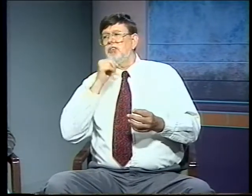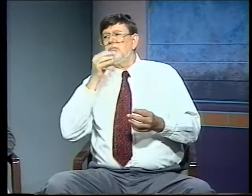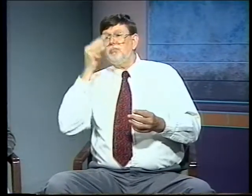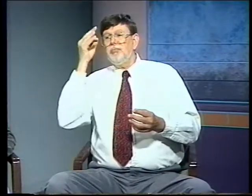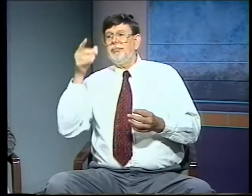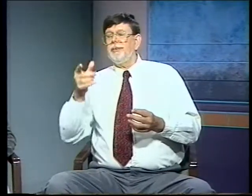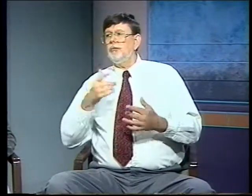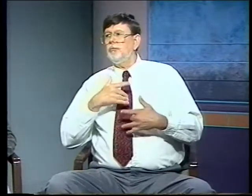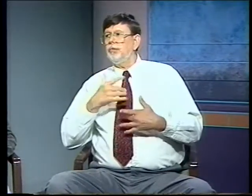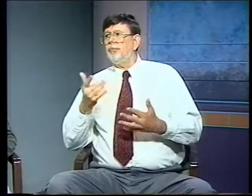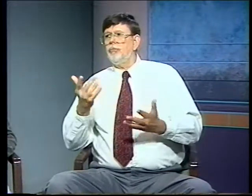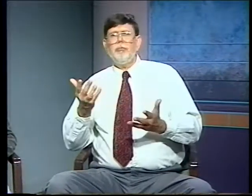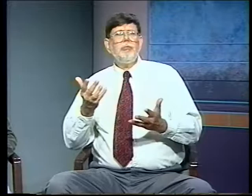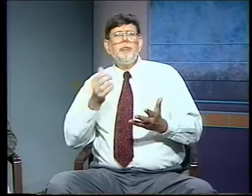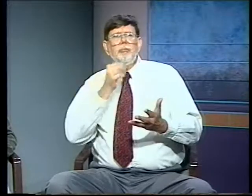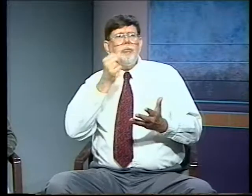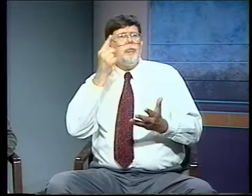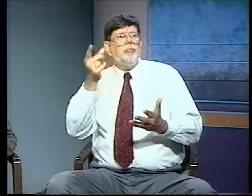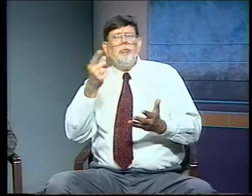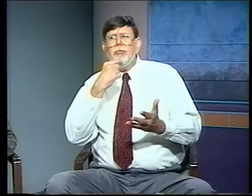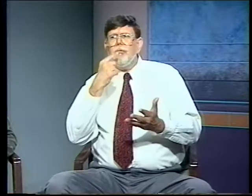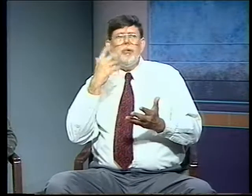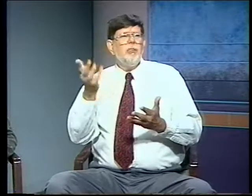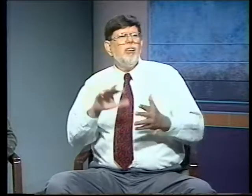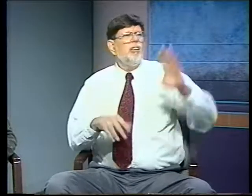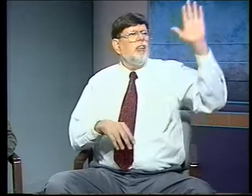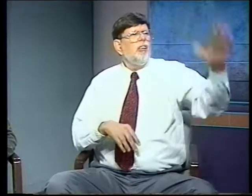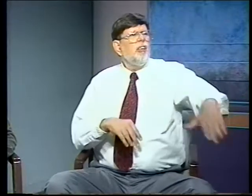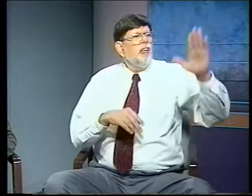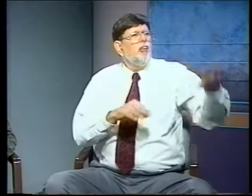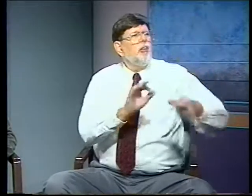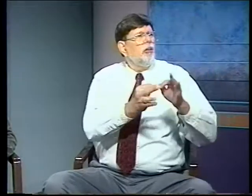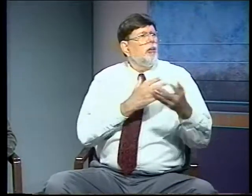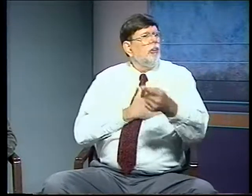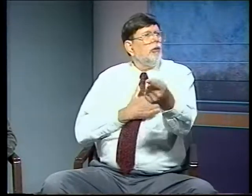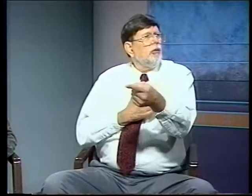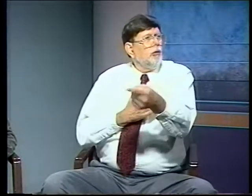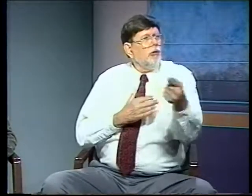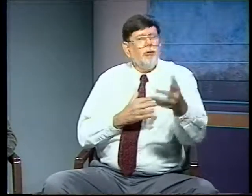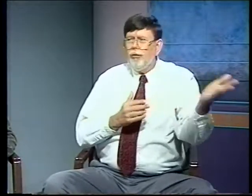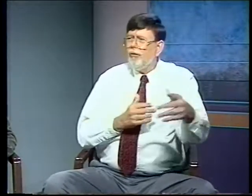would see that happening and say, "Hey, I don't understand what he's saying," and start being